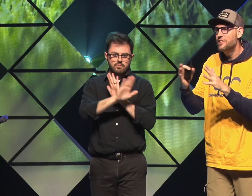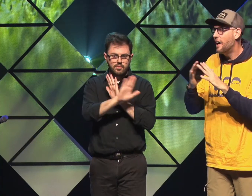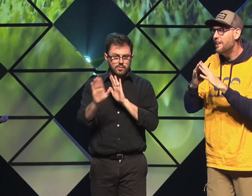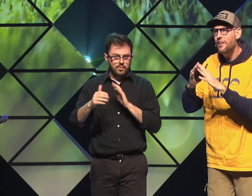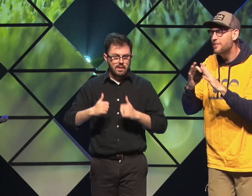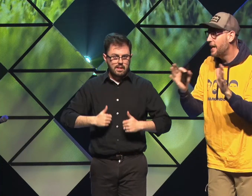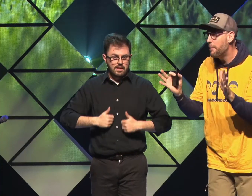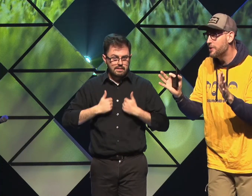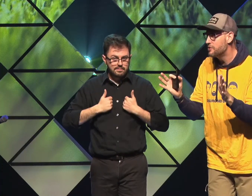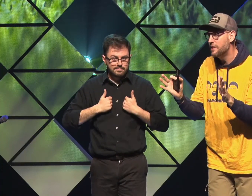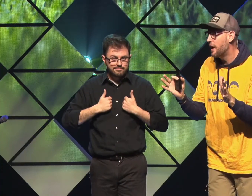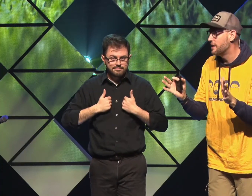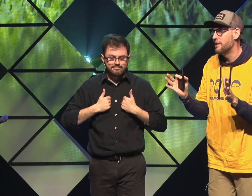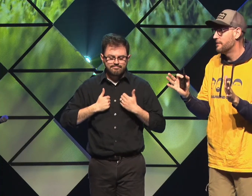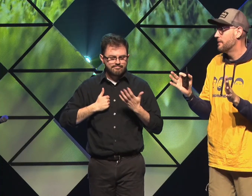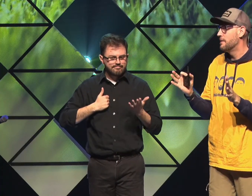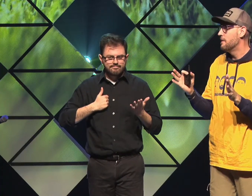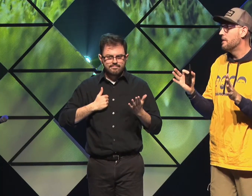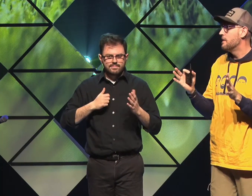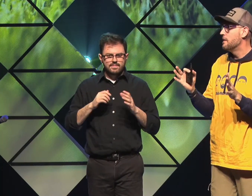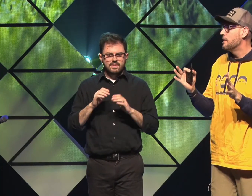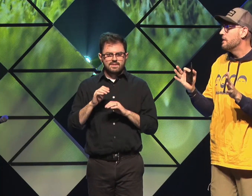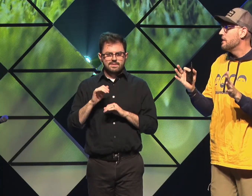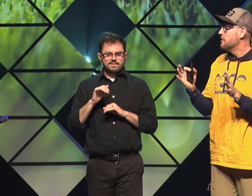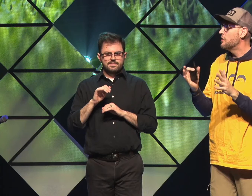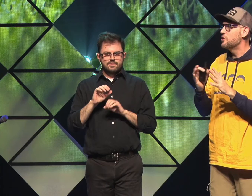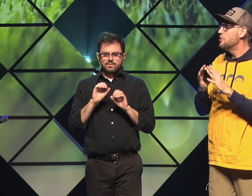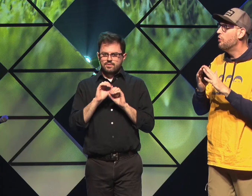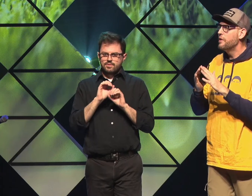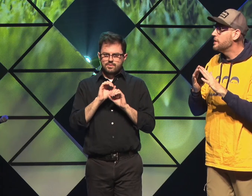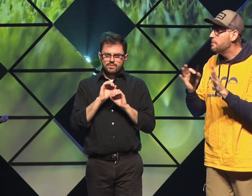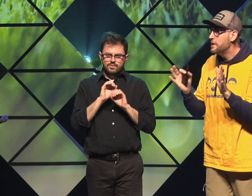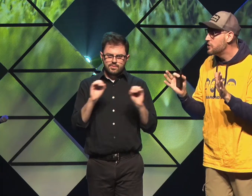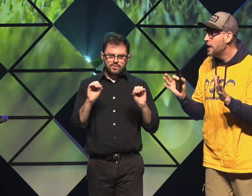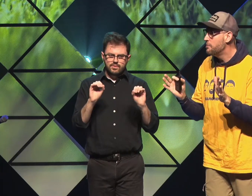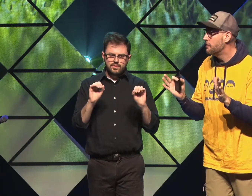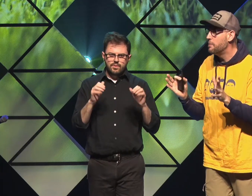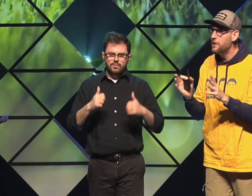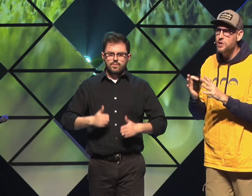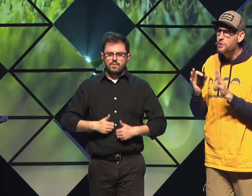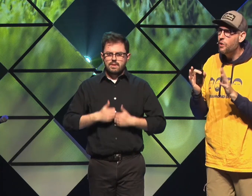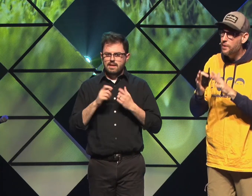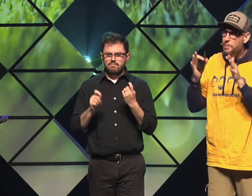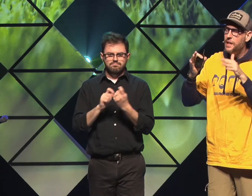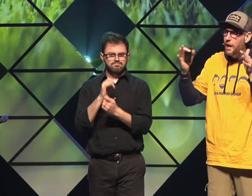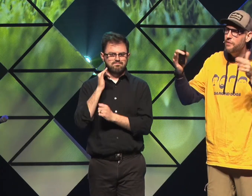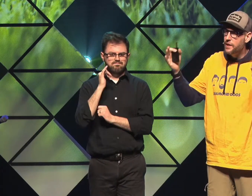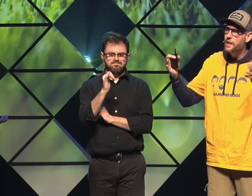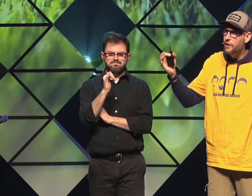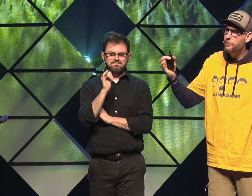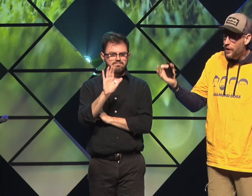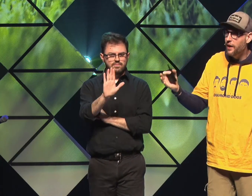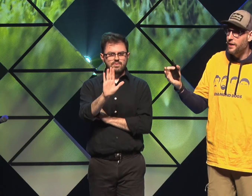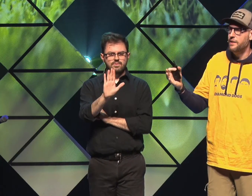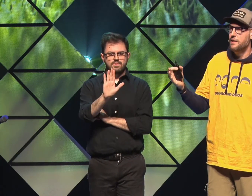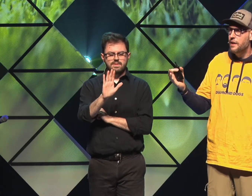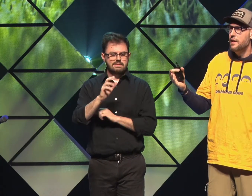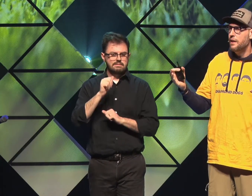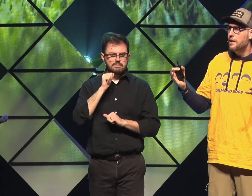And there's not another tapestry like it. And so there's no reason to be ashamed of it because you are the beloved of